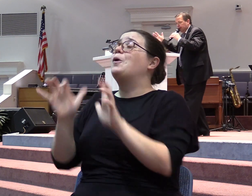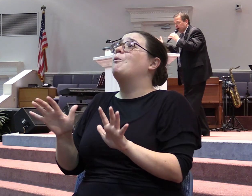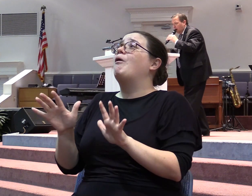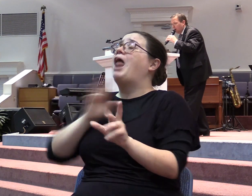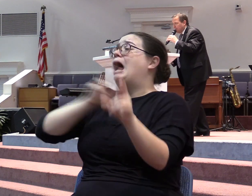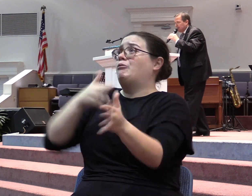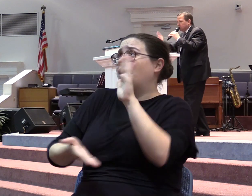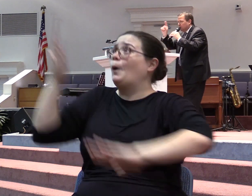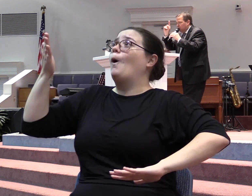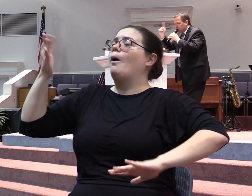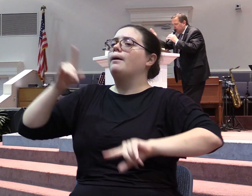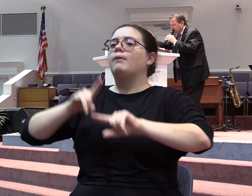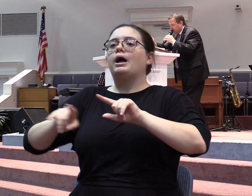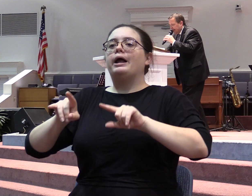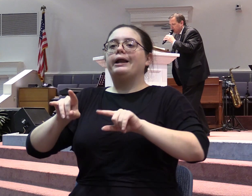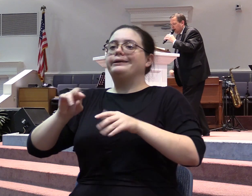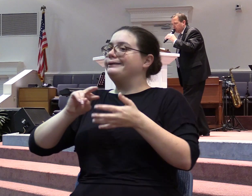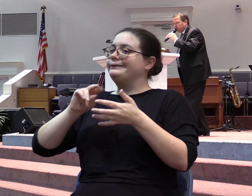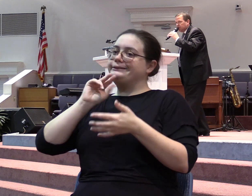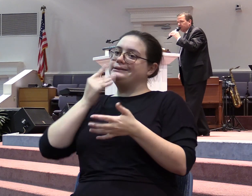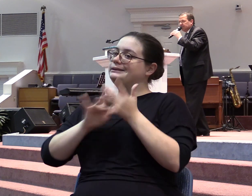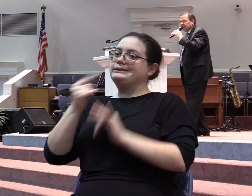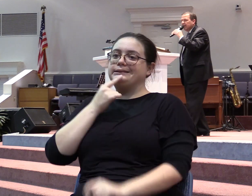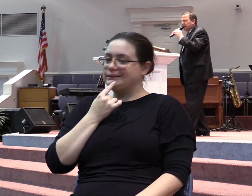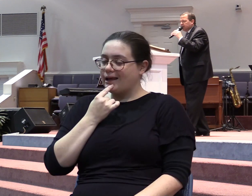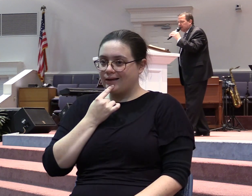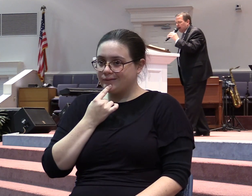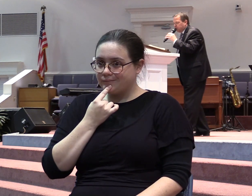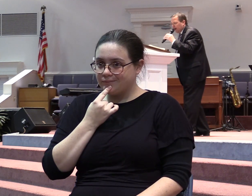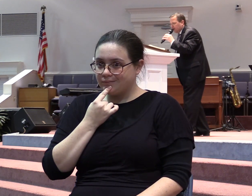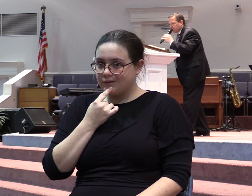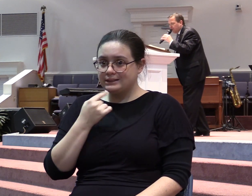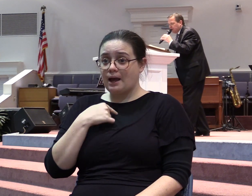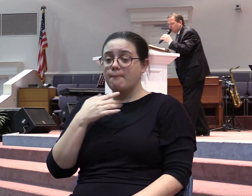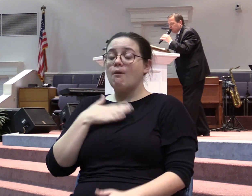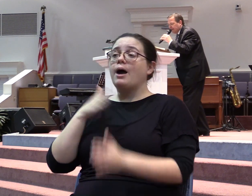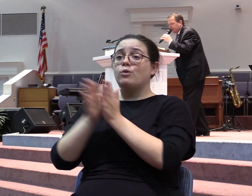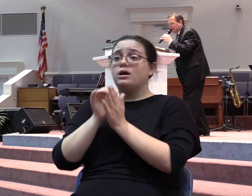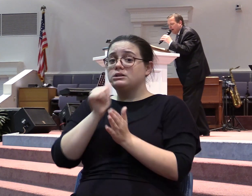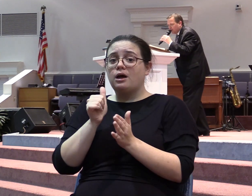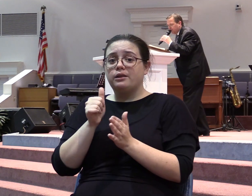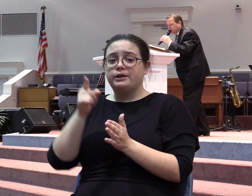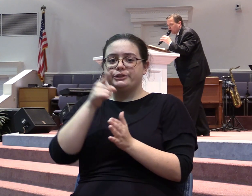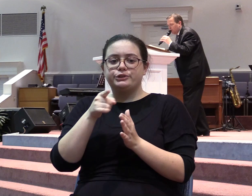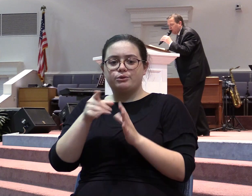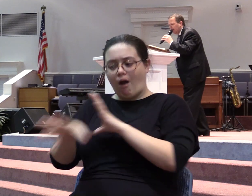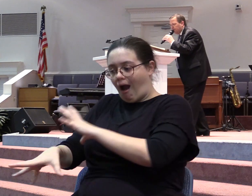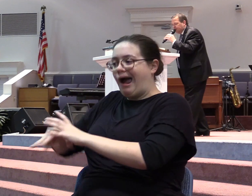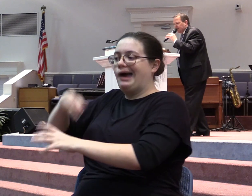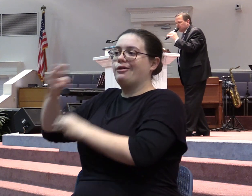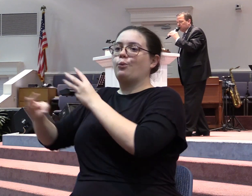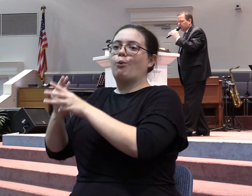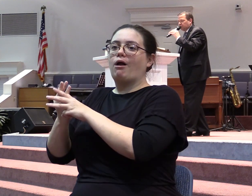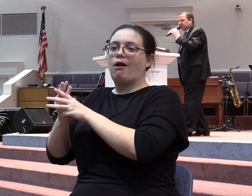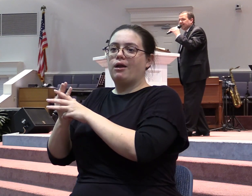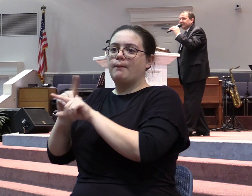I'm ready to go. But that wasn't what Jesus said in John chapter 17. He said, my prayer is not that you take them out of this world, but